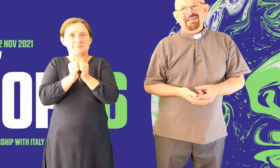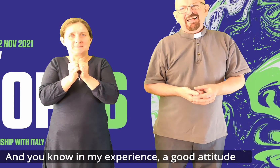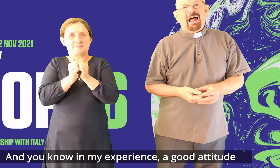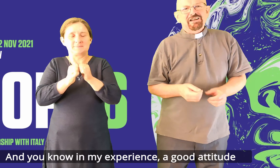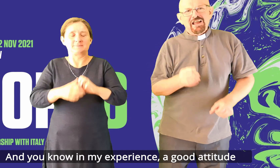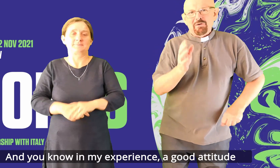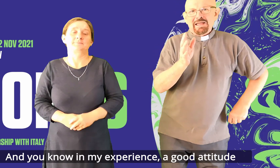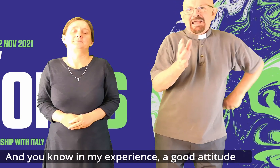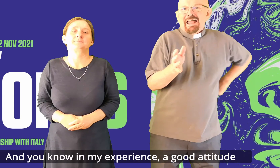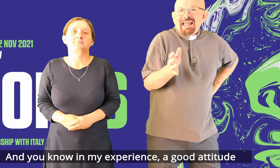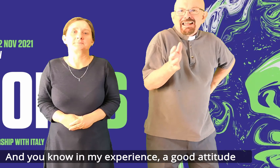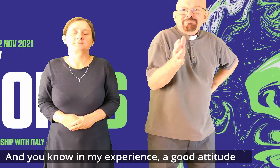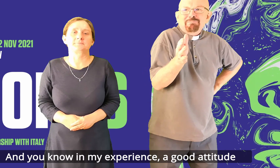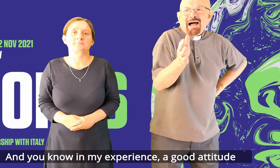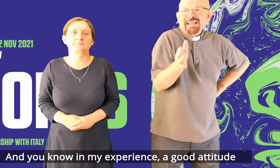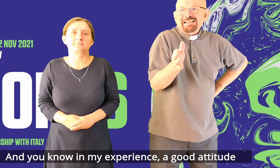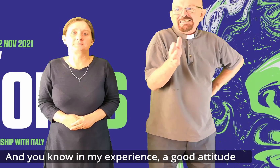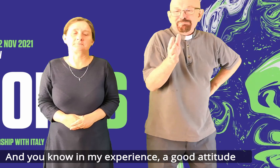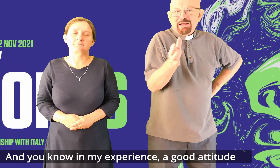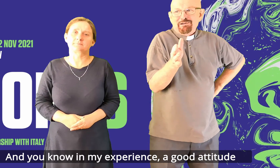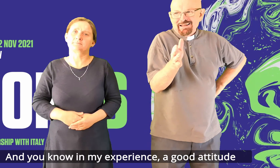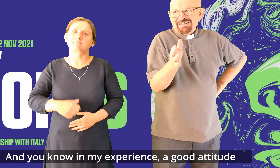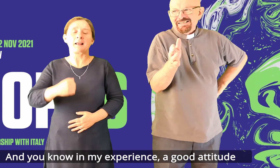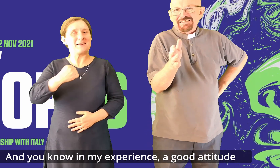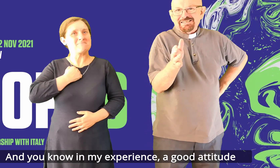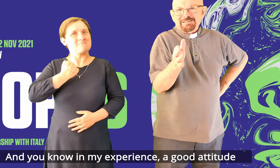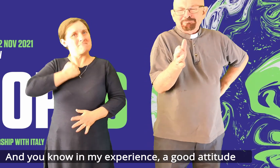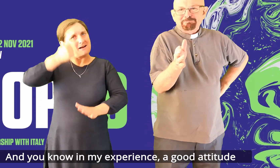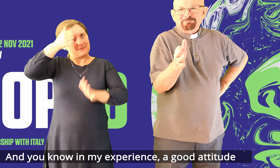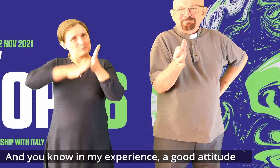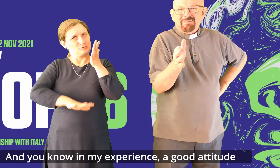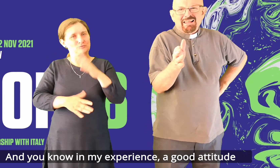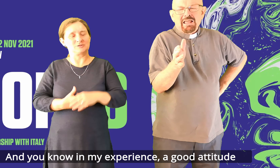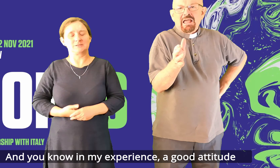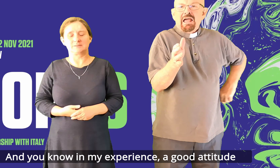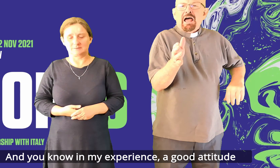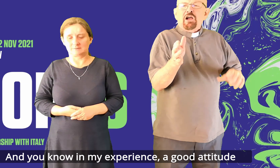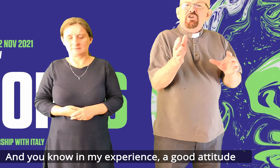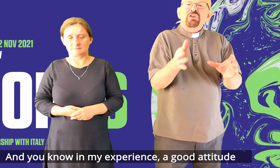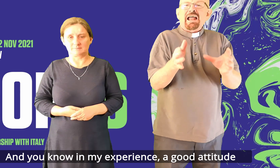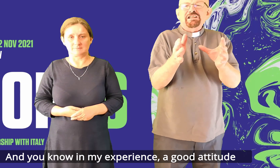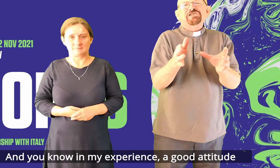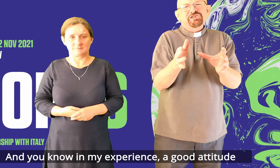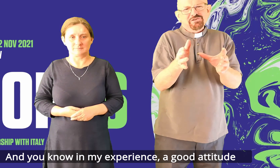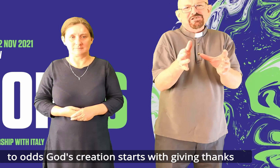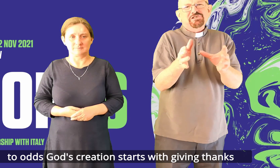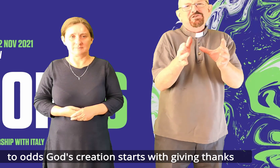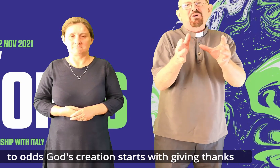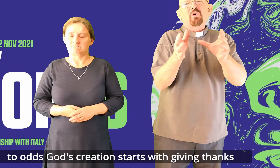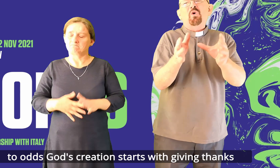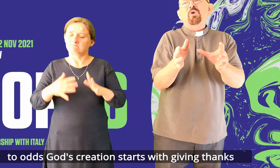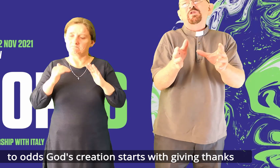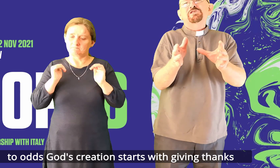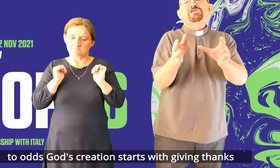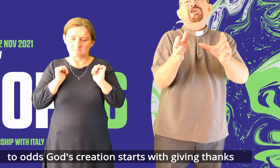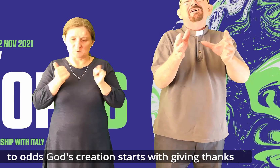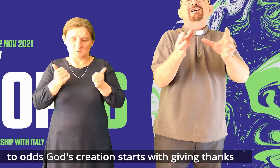And you know, in my experience, a good attitude towards